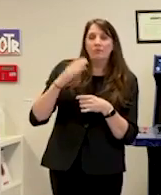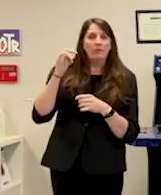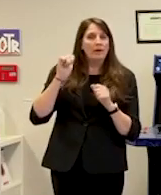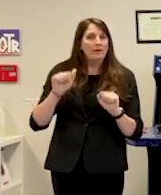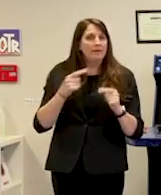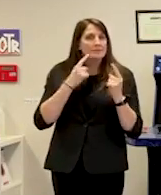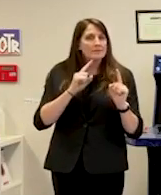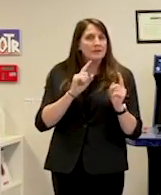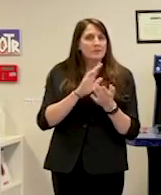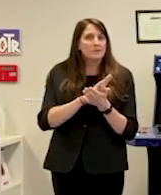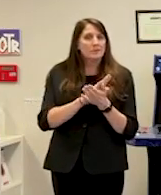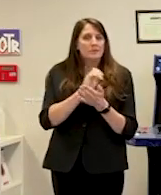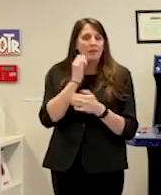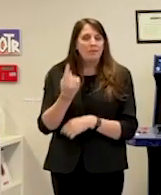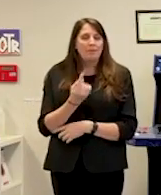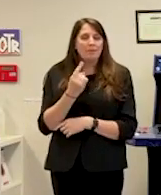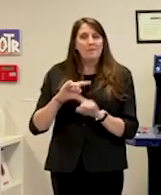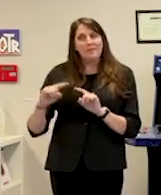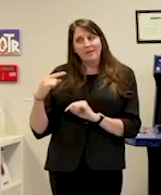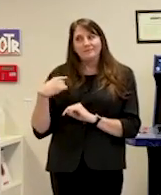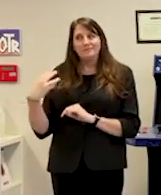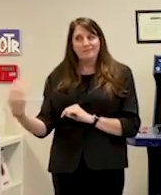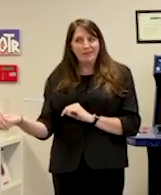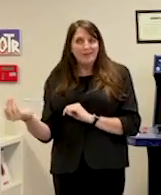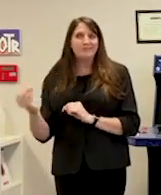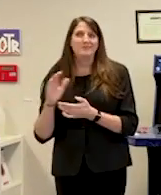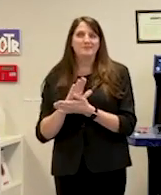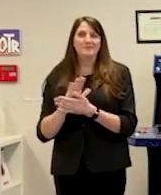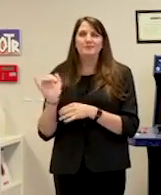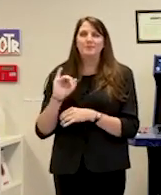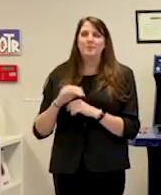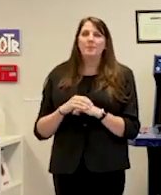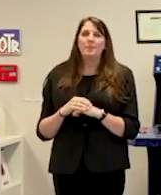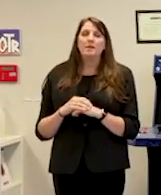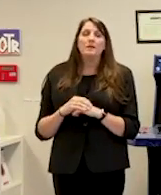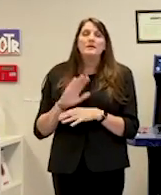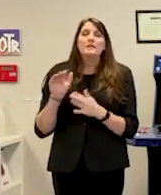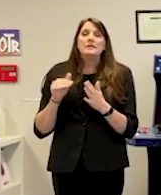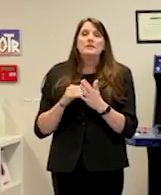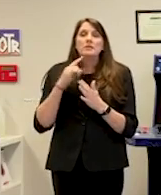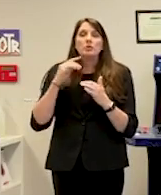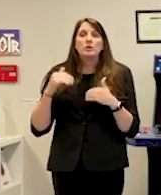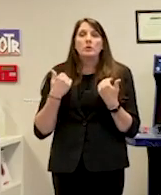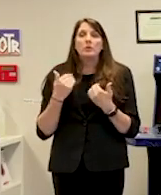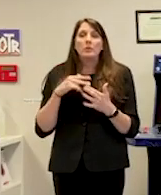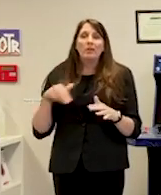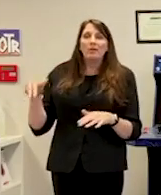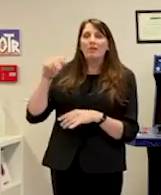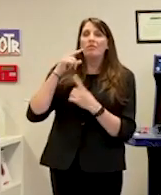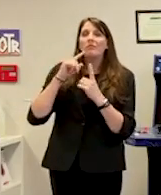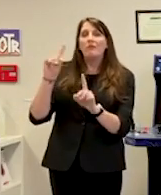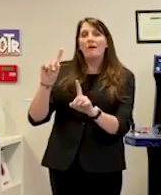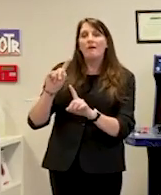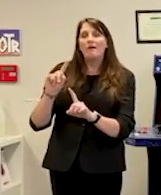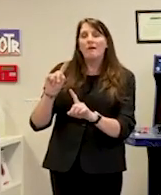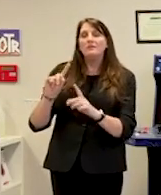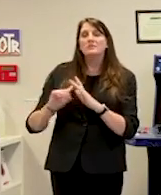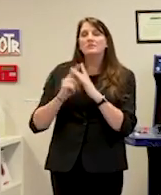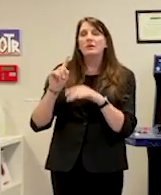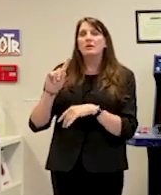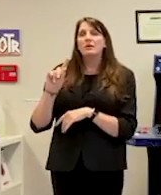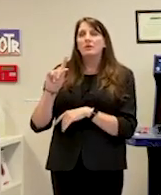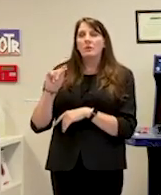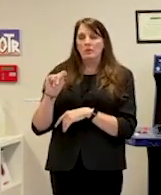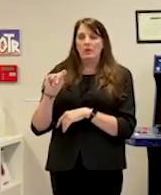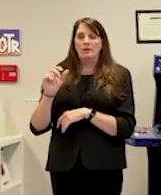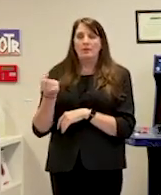inside school and out of school. The Center for Youth on the Rise opened in 2012, born out of community input to